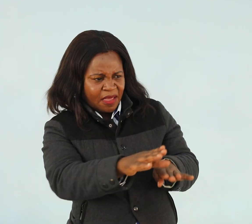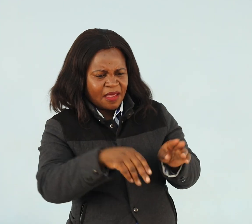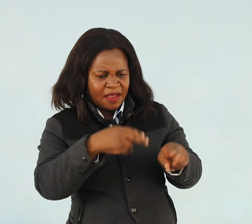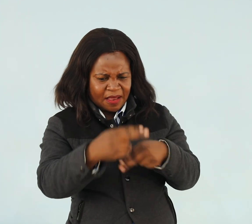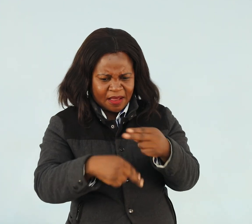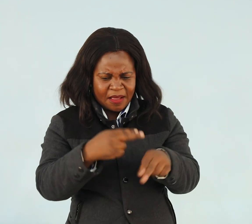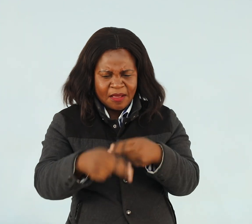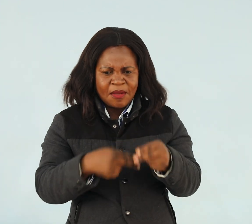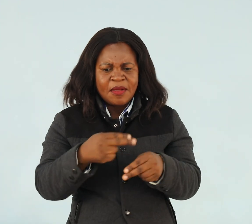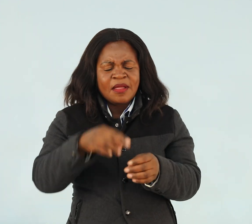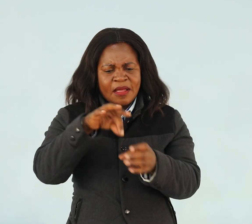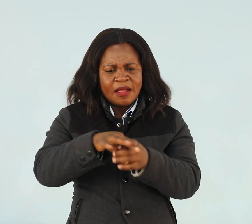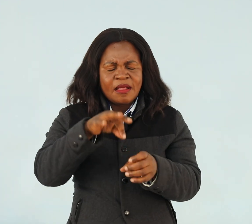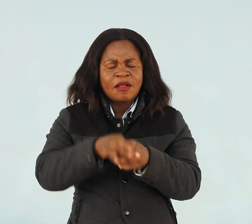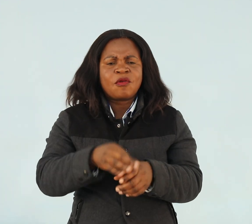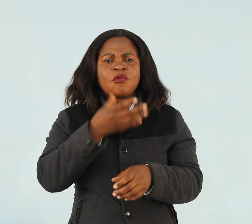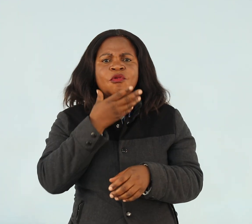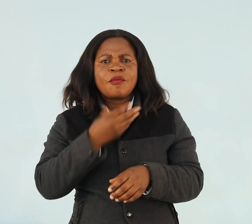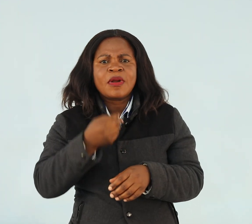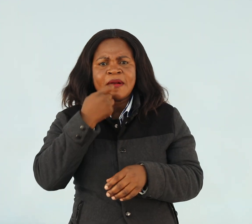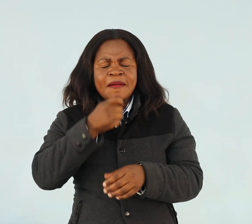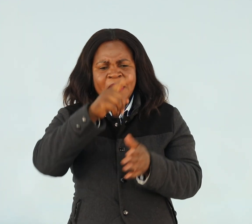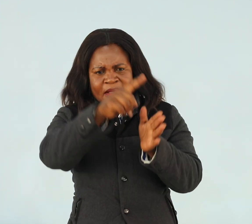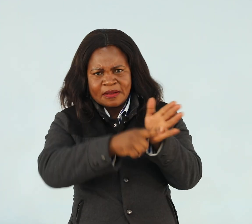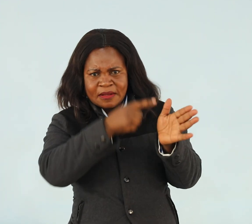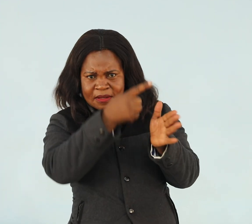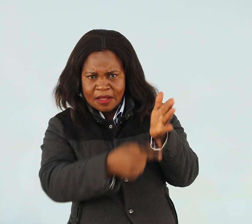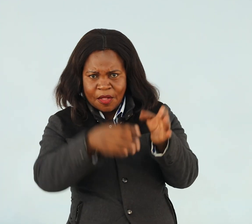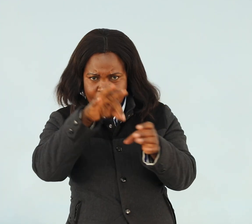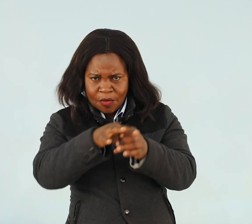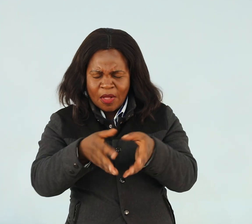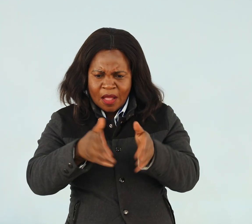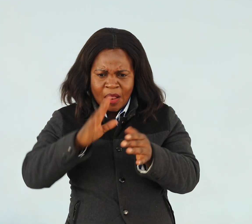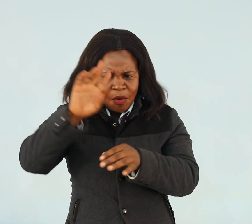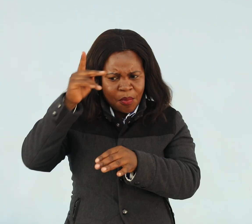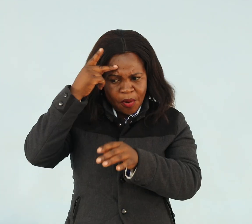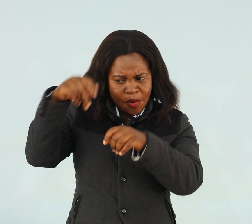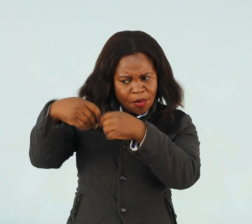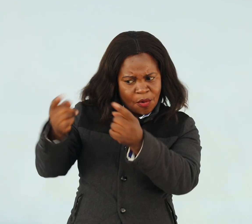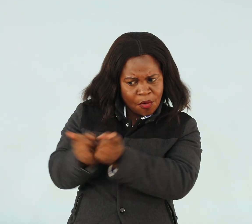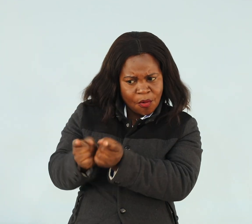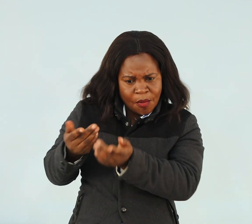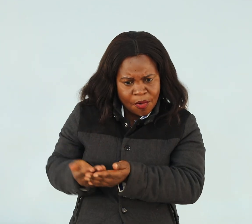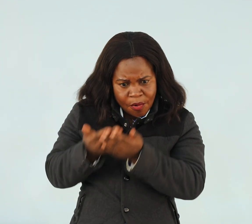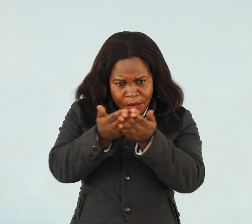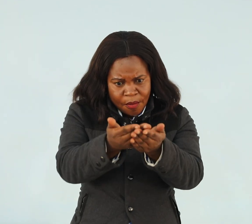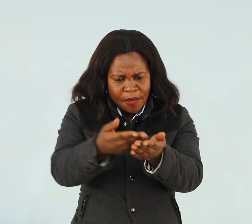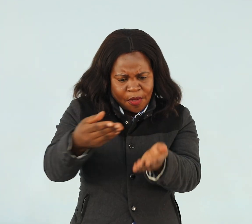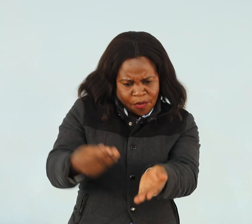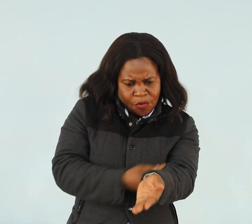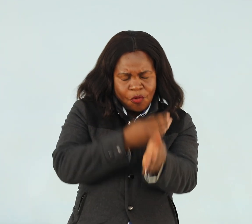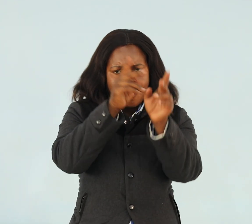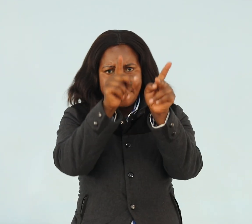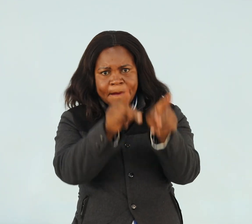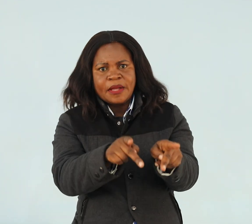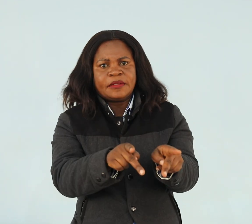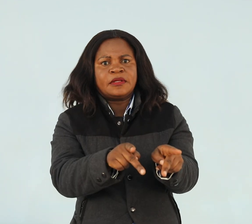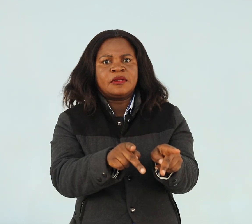must cancel the election and allow the political party to submit a new candidate, after which